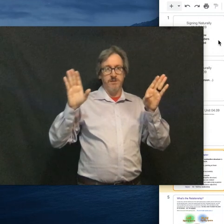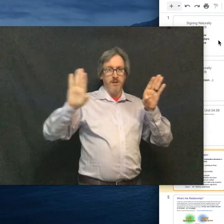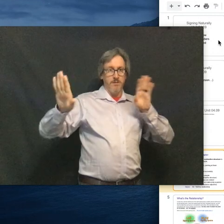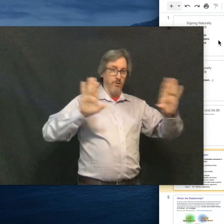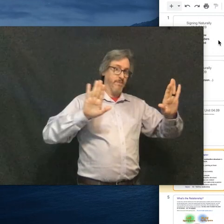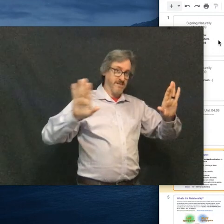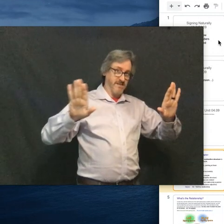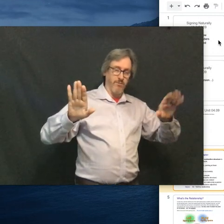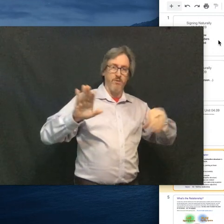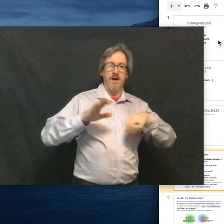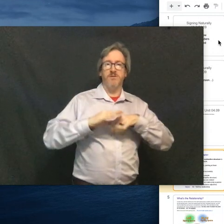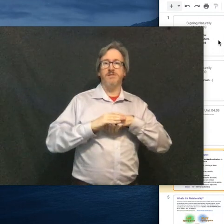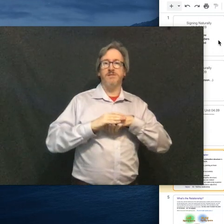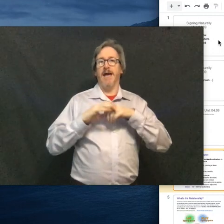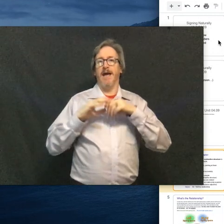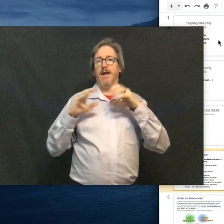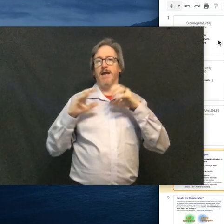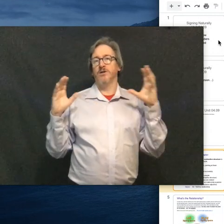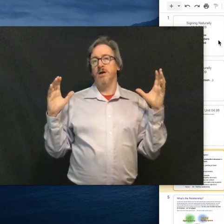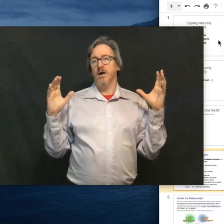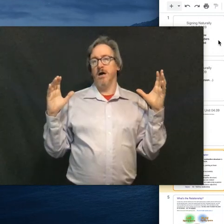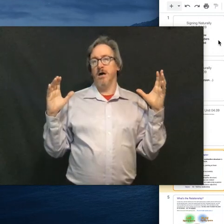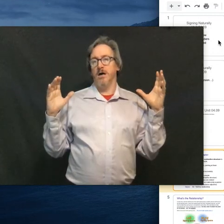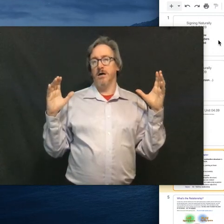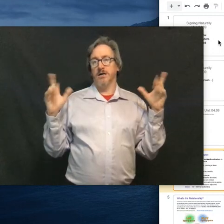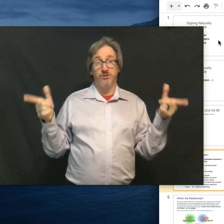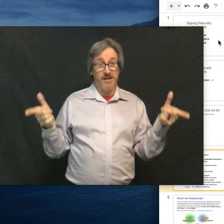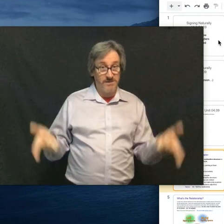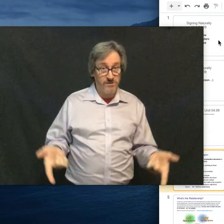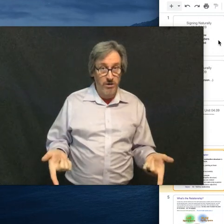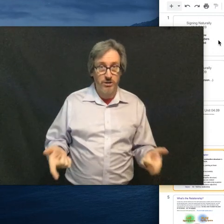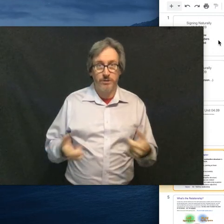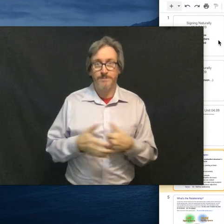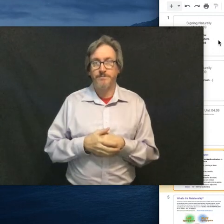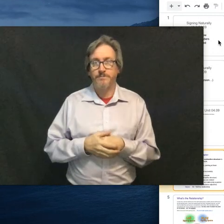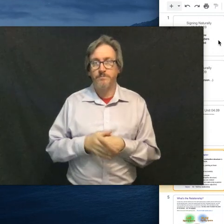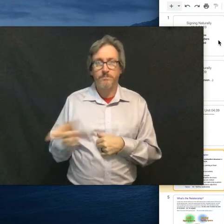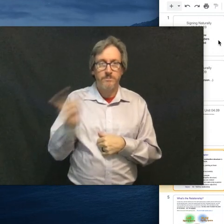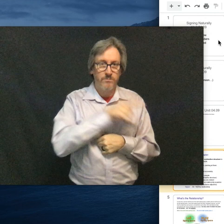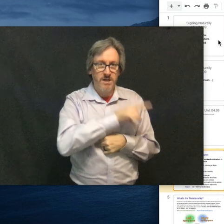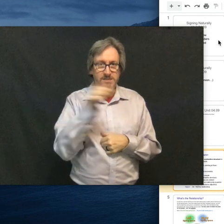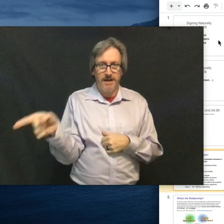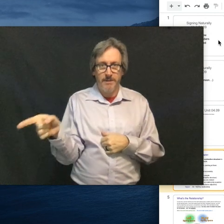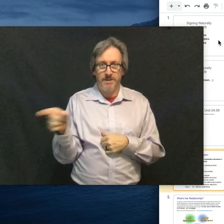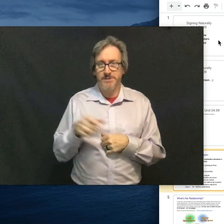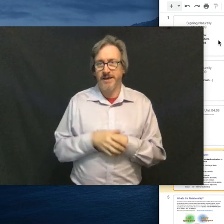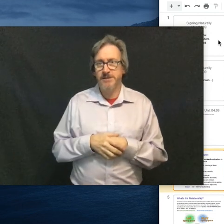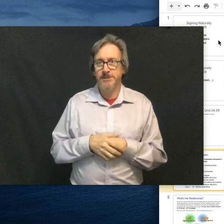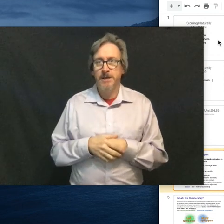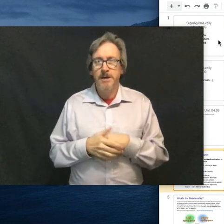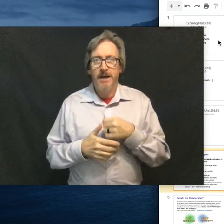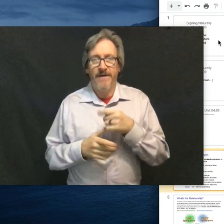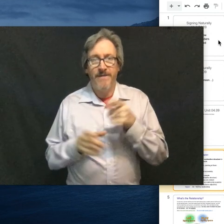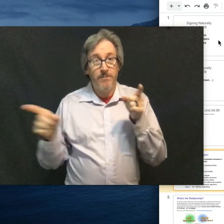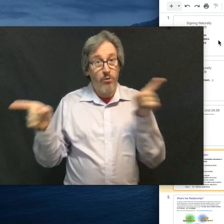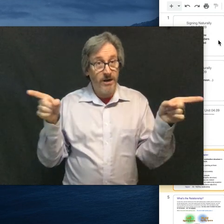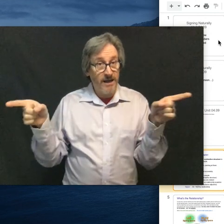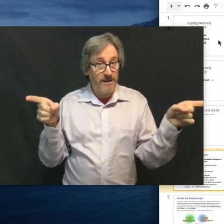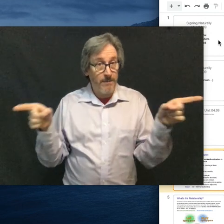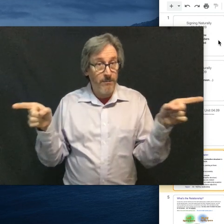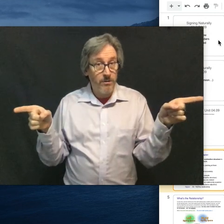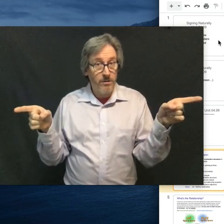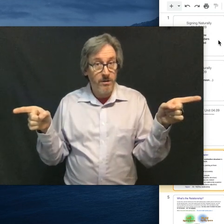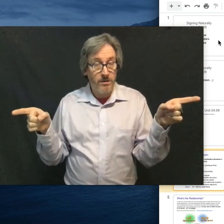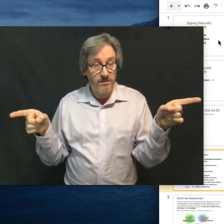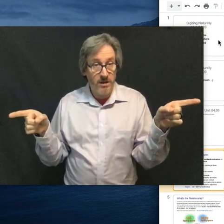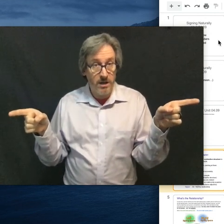adjectives or possessive pronouns and contrastive structure, setting up in space, and then pointing at